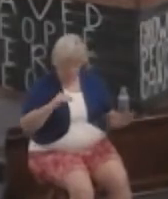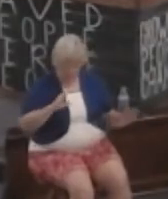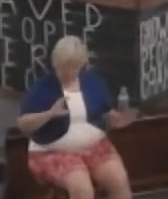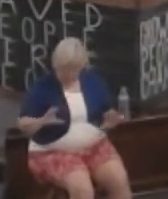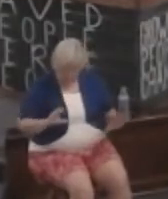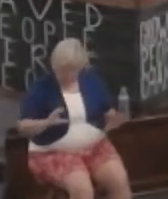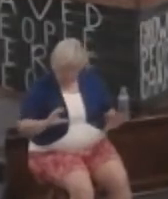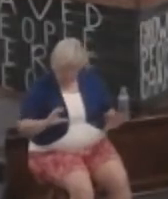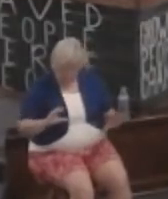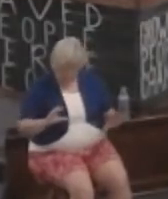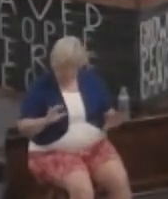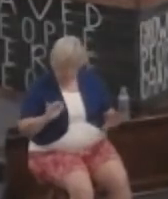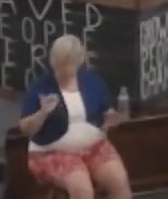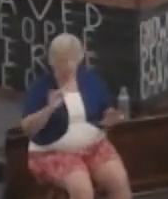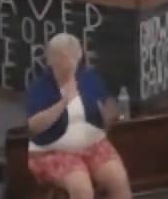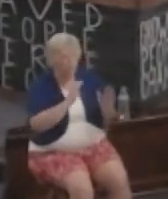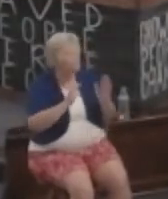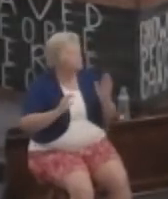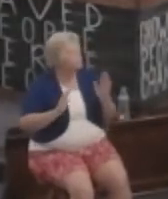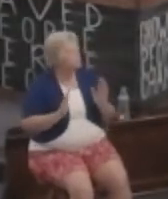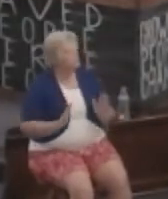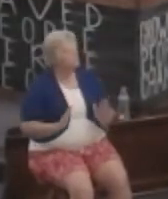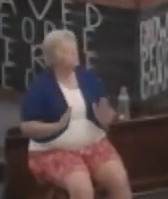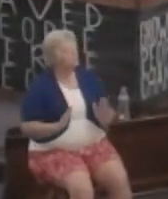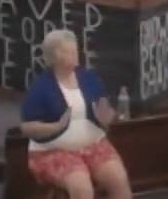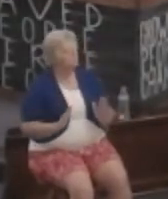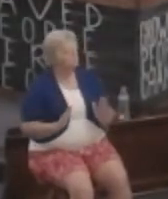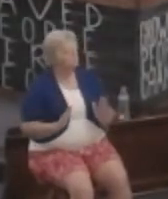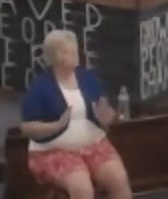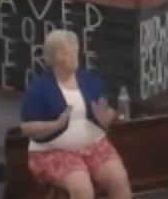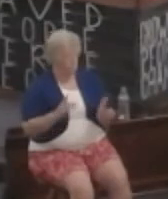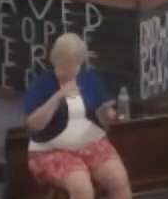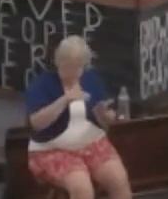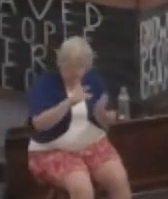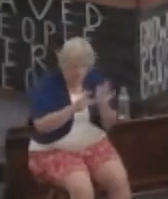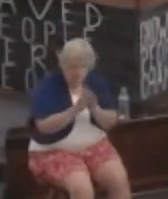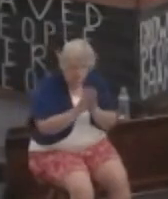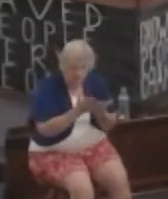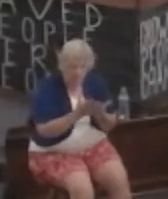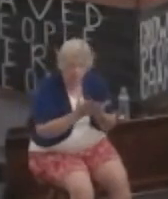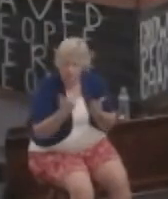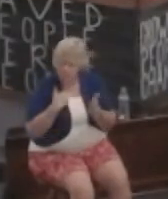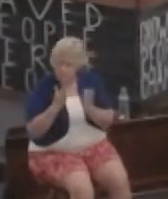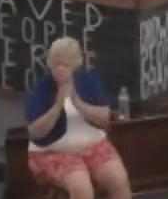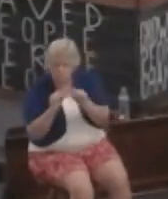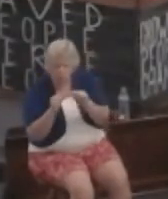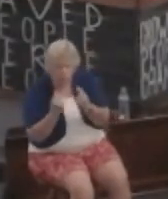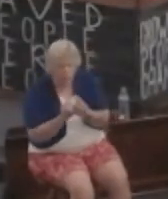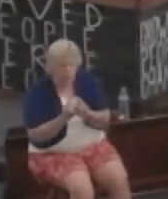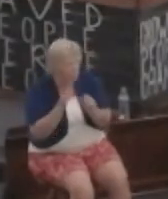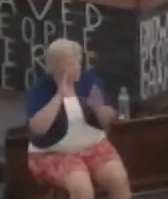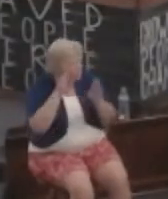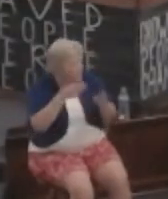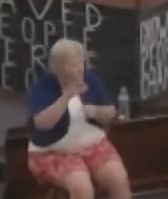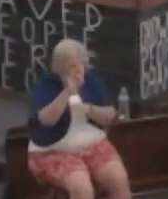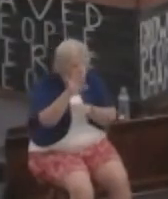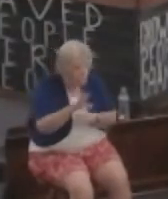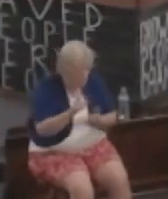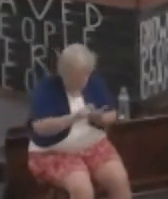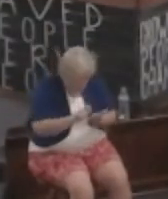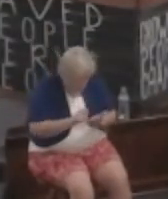a Christian should act. We study the Bible, we do small group, we pay attention to sermons.